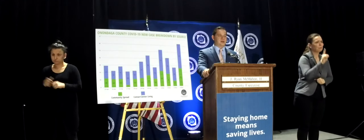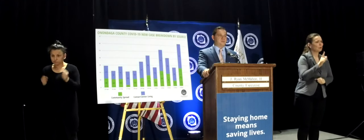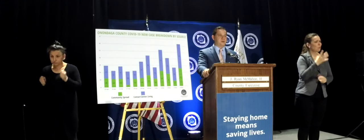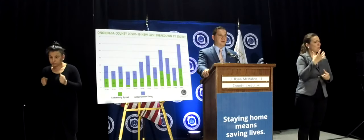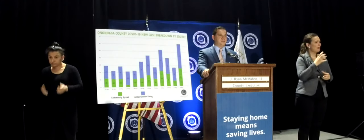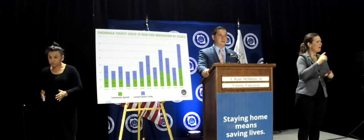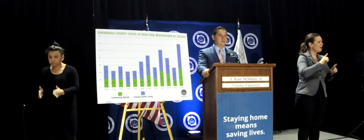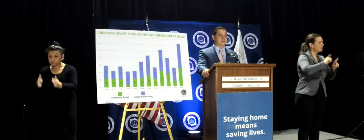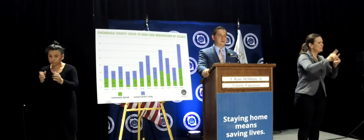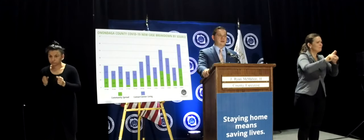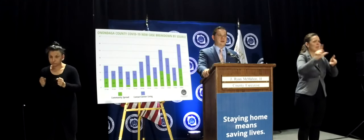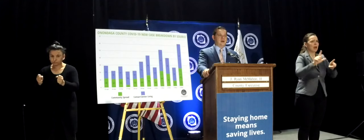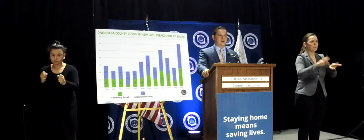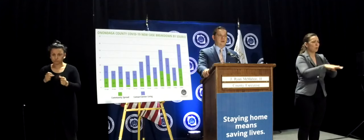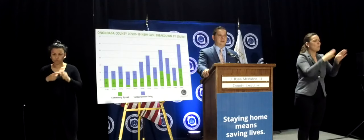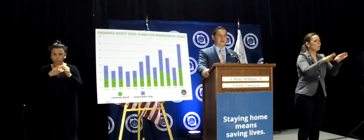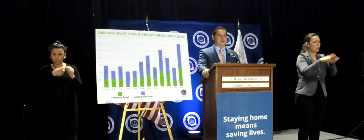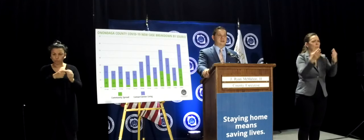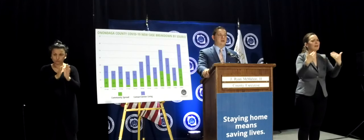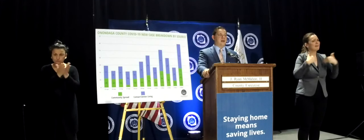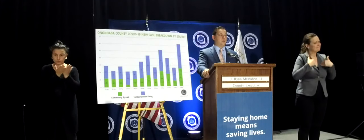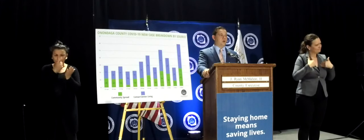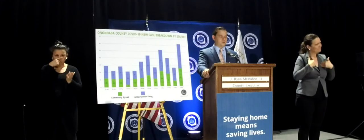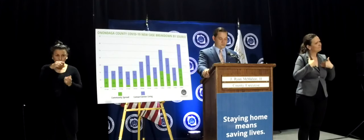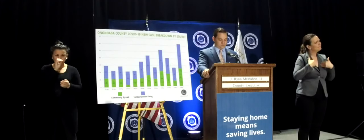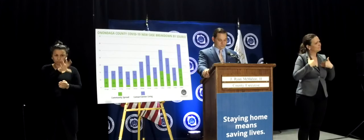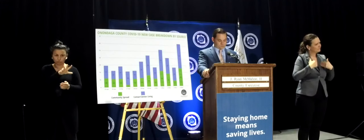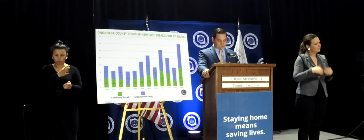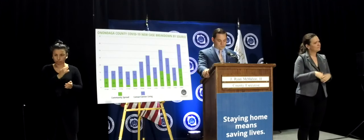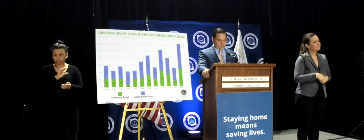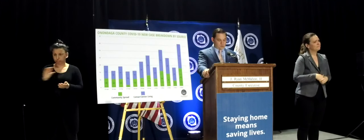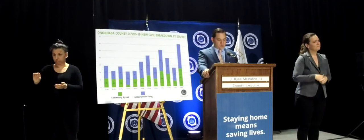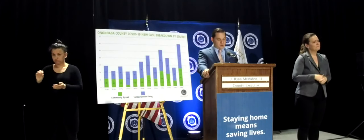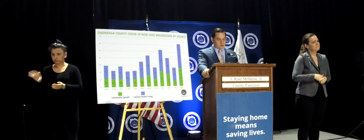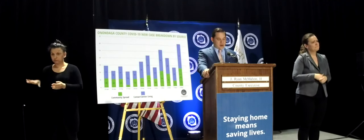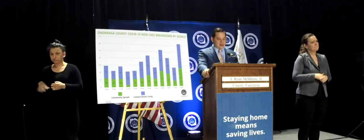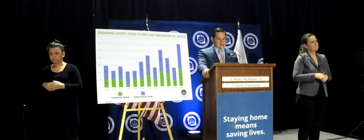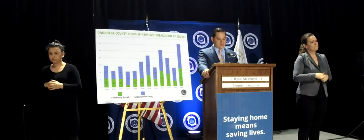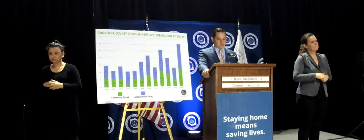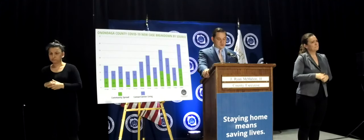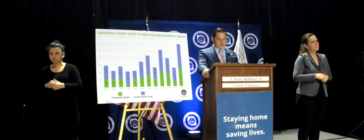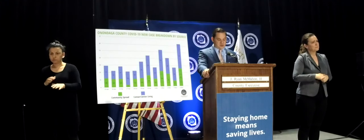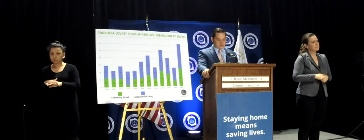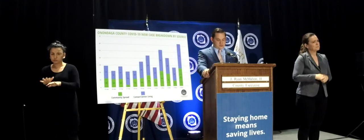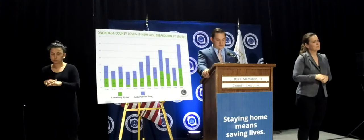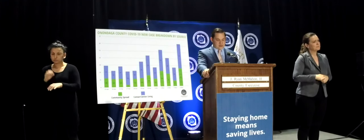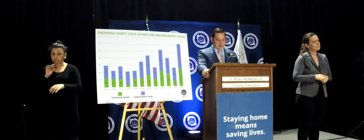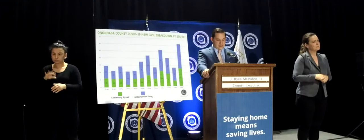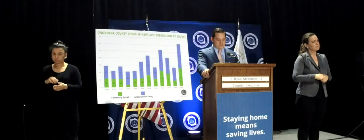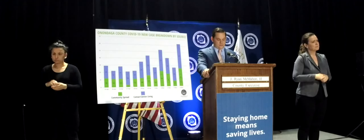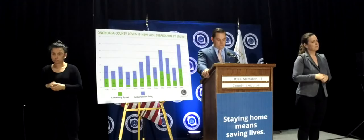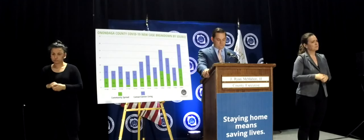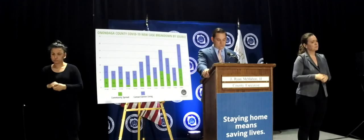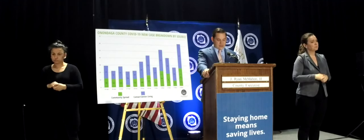what curbside pickup means, what that is, how that works. Access to assistance,